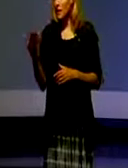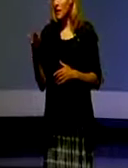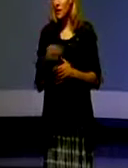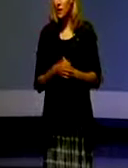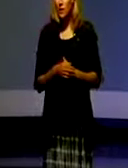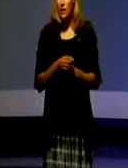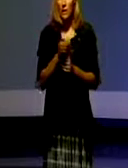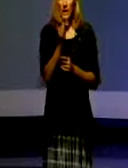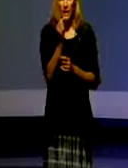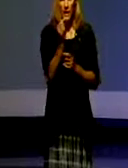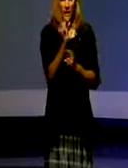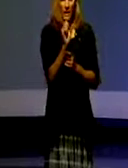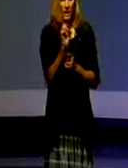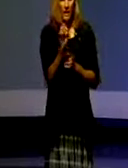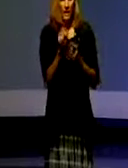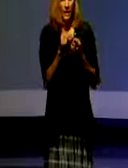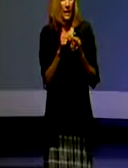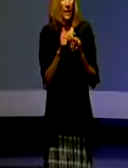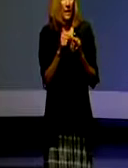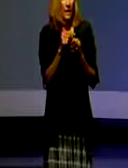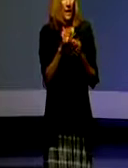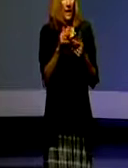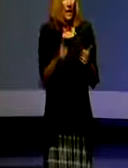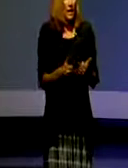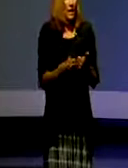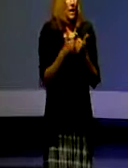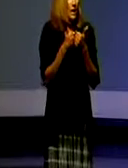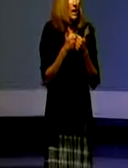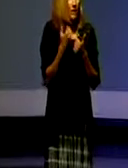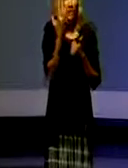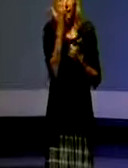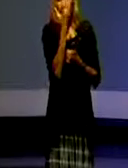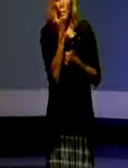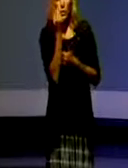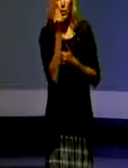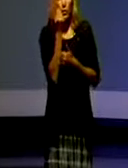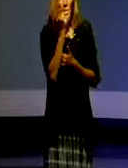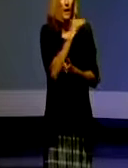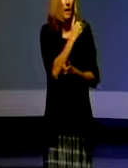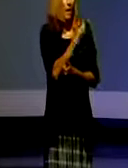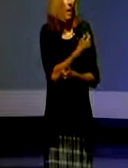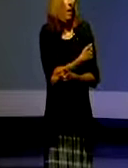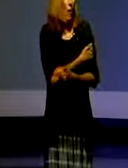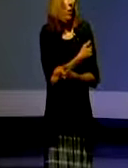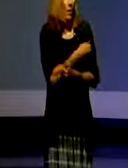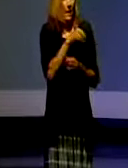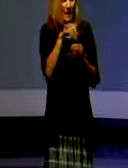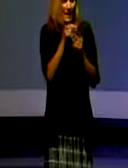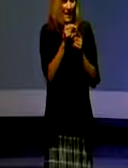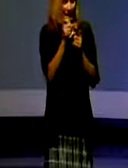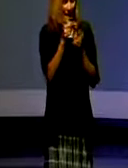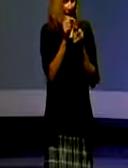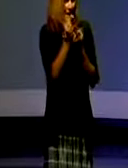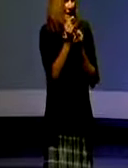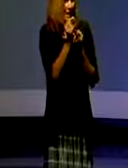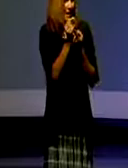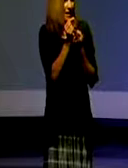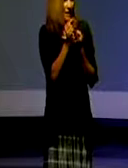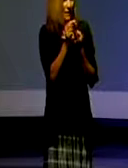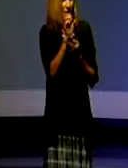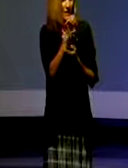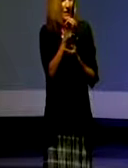take a seed and the life and the beauty and the power that is in that tiny